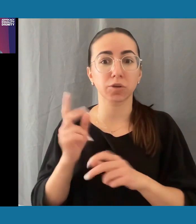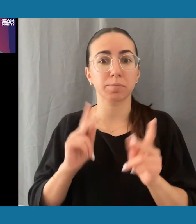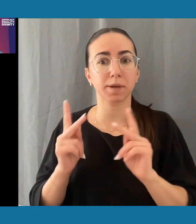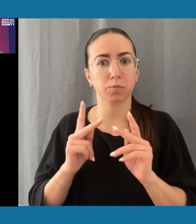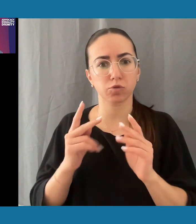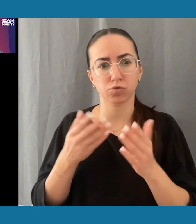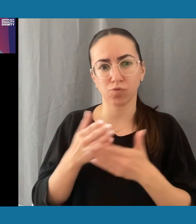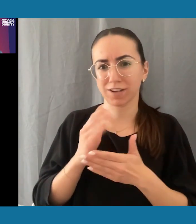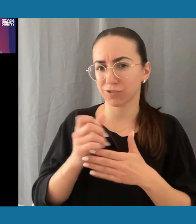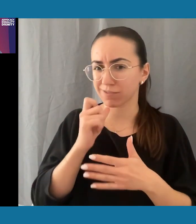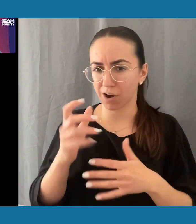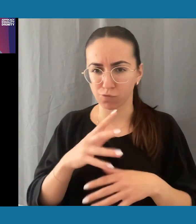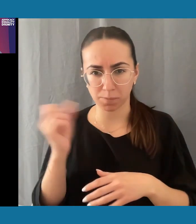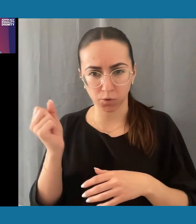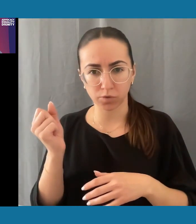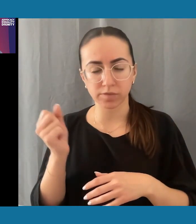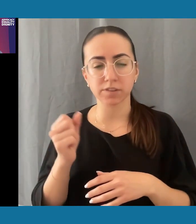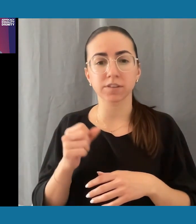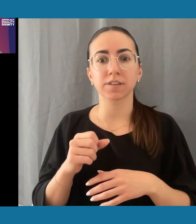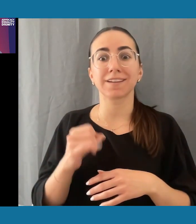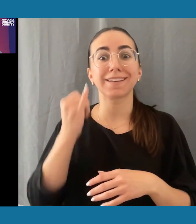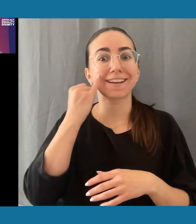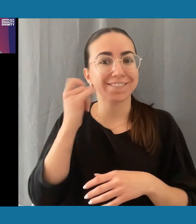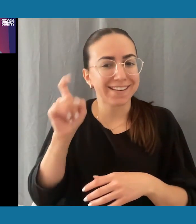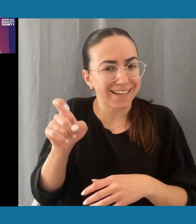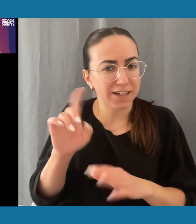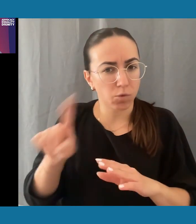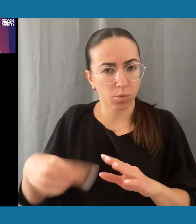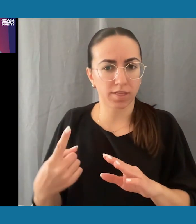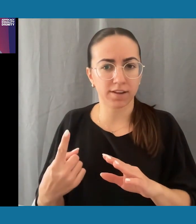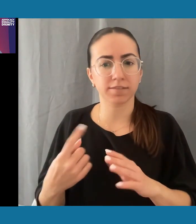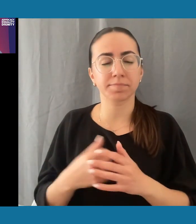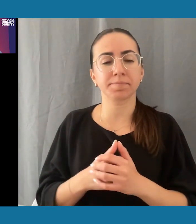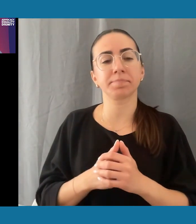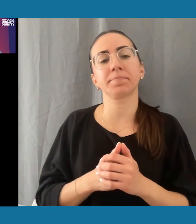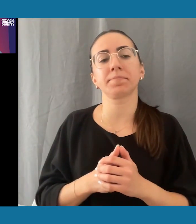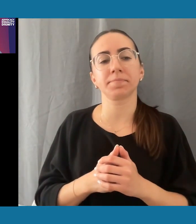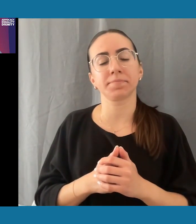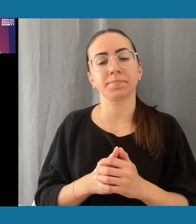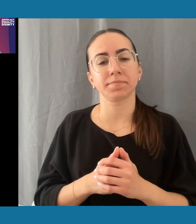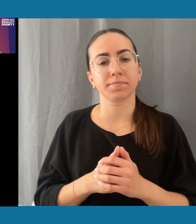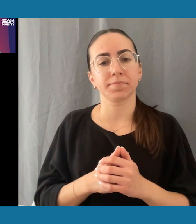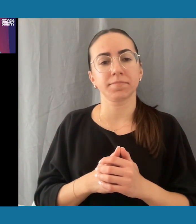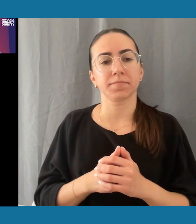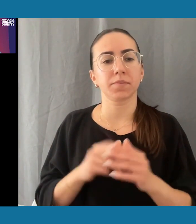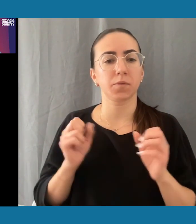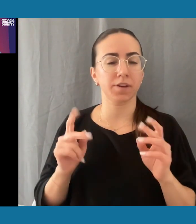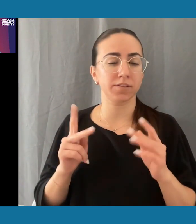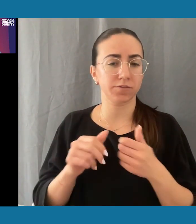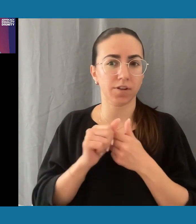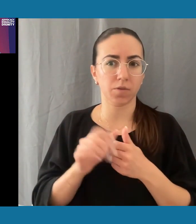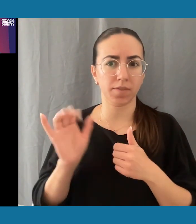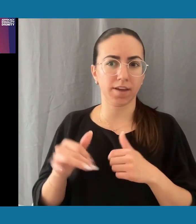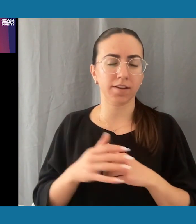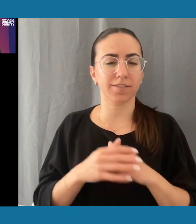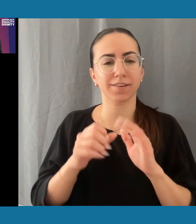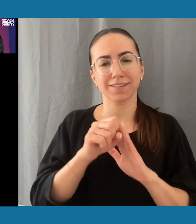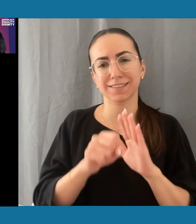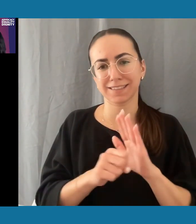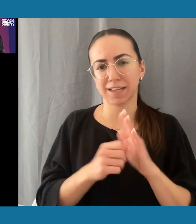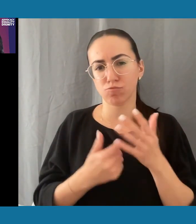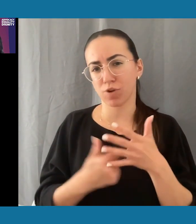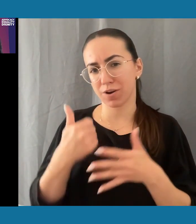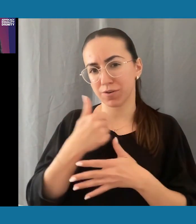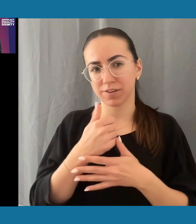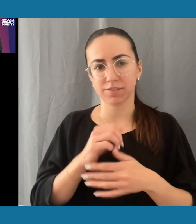aren't removed unless it's absolutely necessary. So in line with that and with those state priorities,